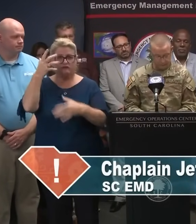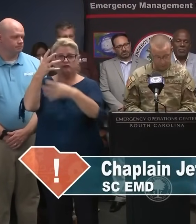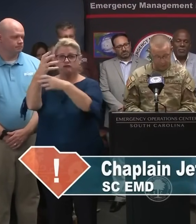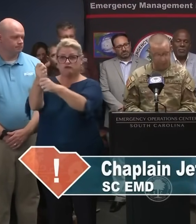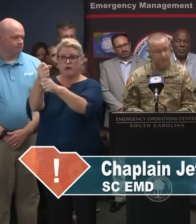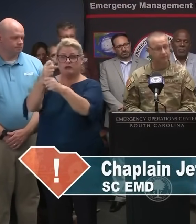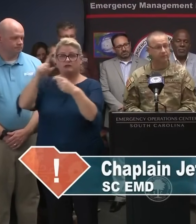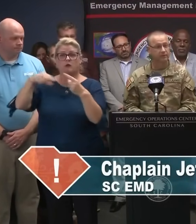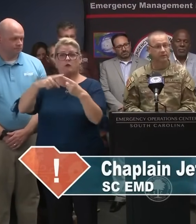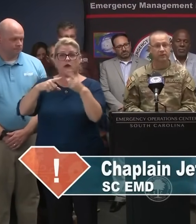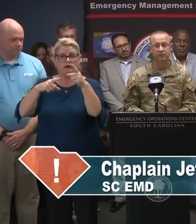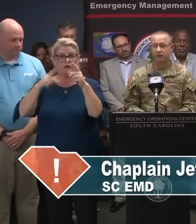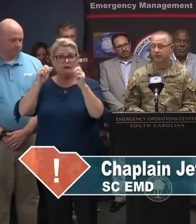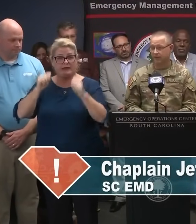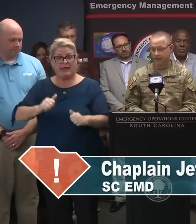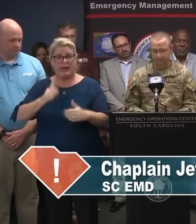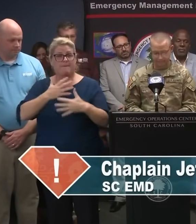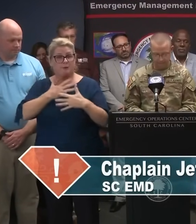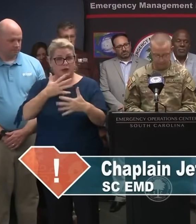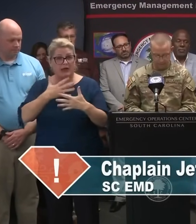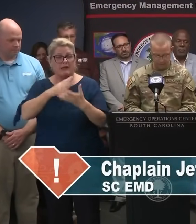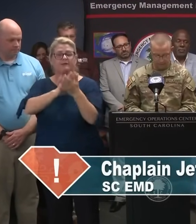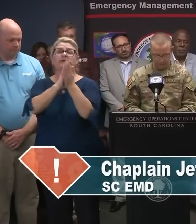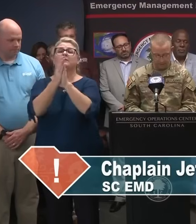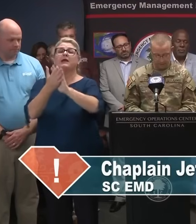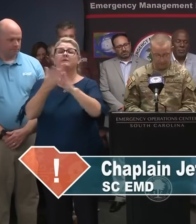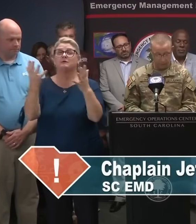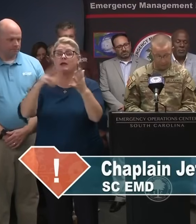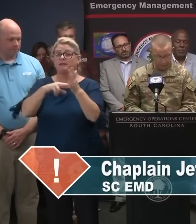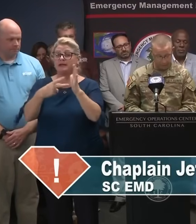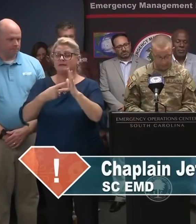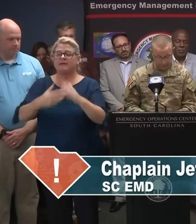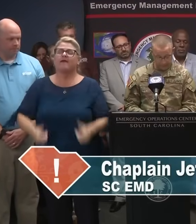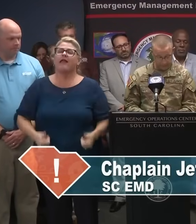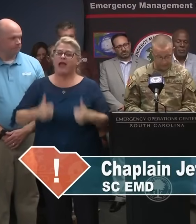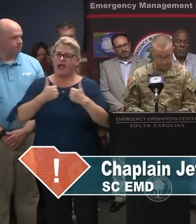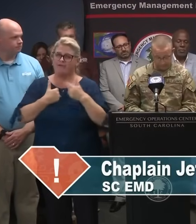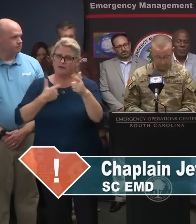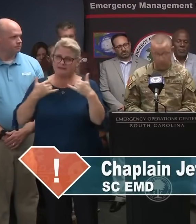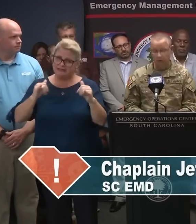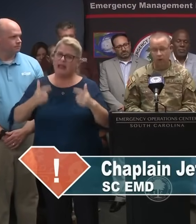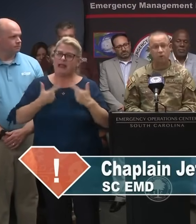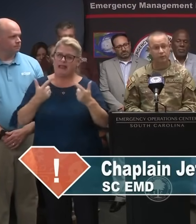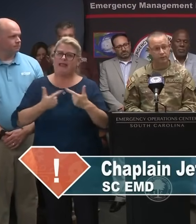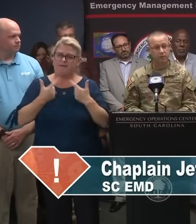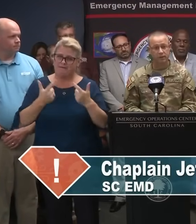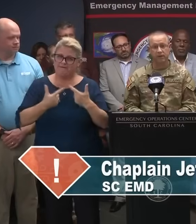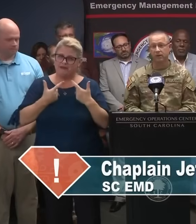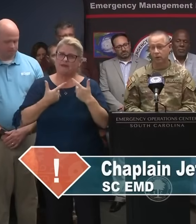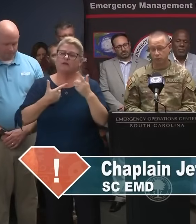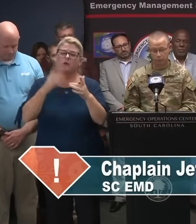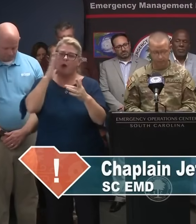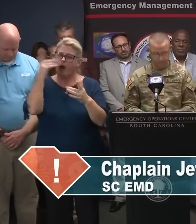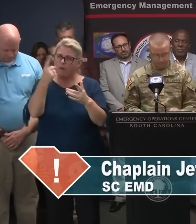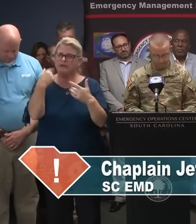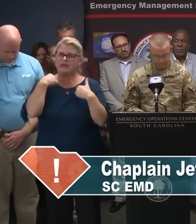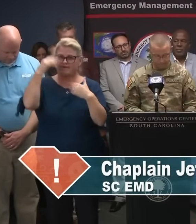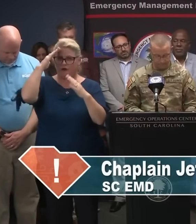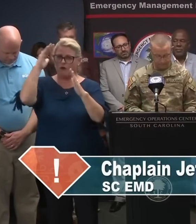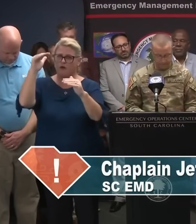there is breath, there is life. And wherever there is life, there will always be